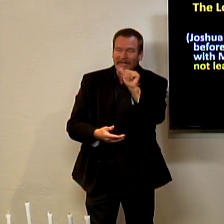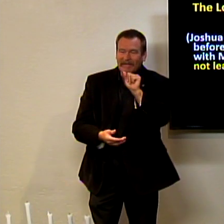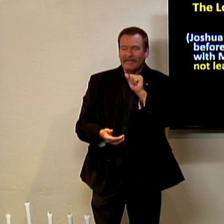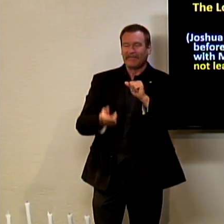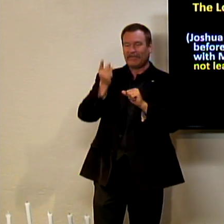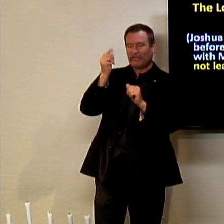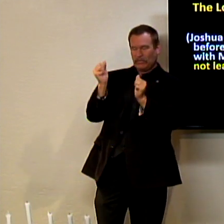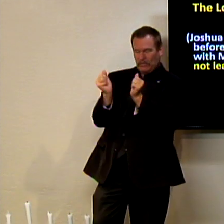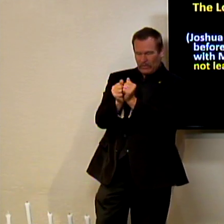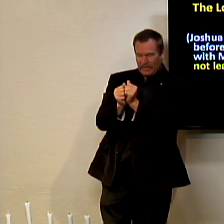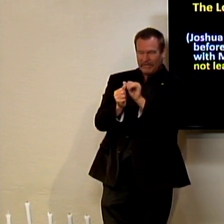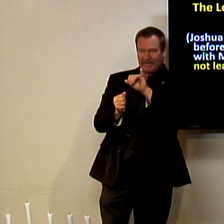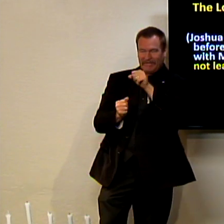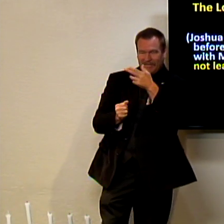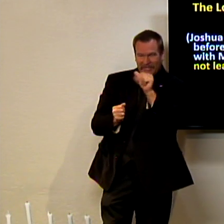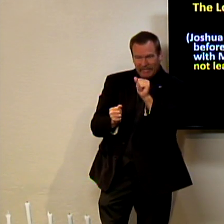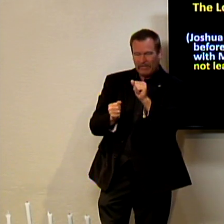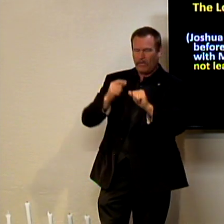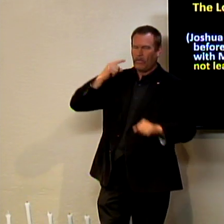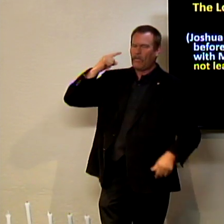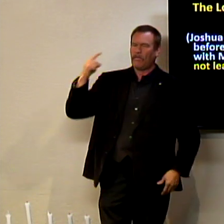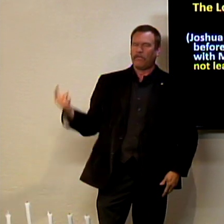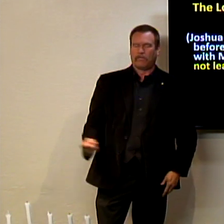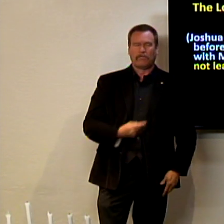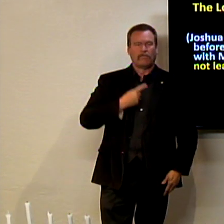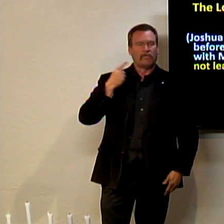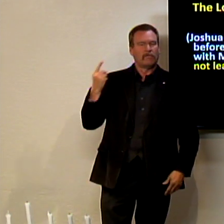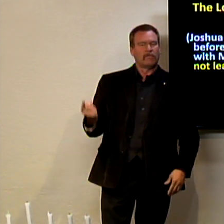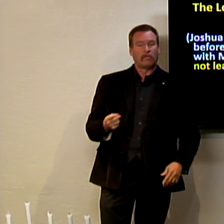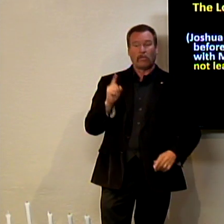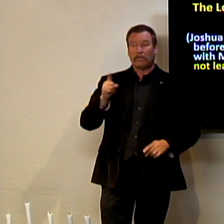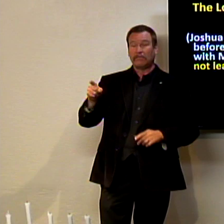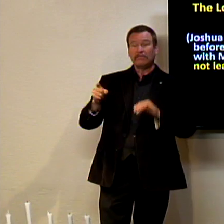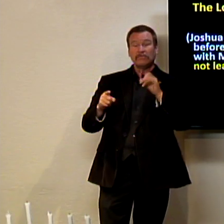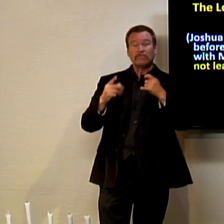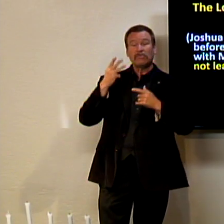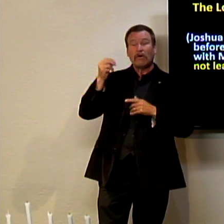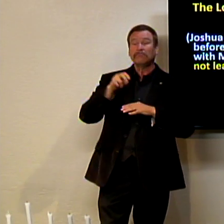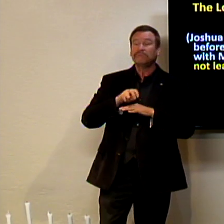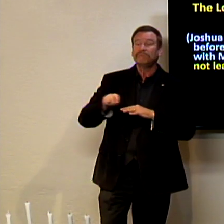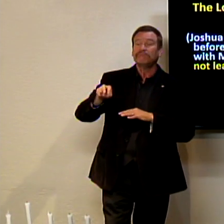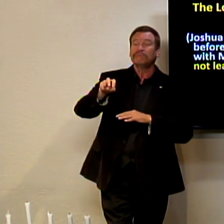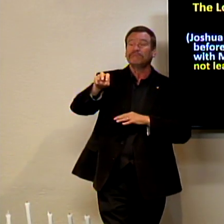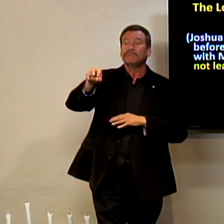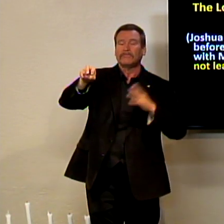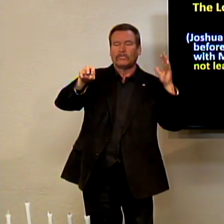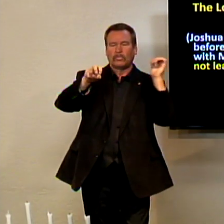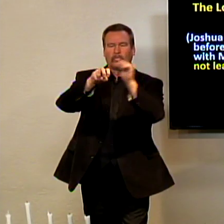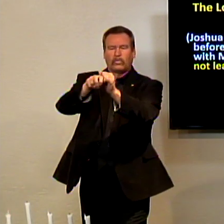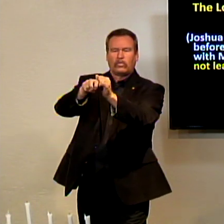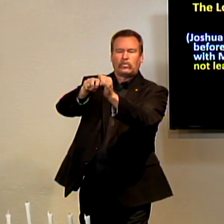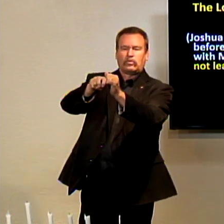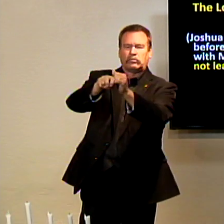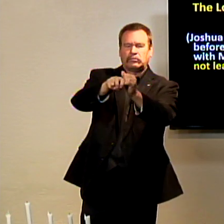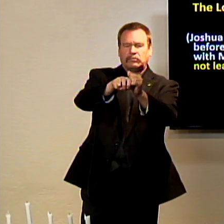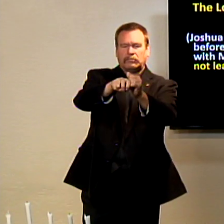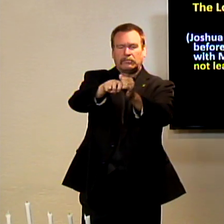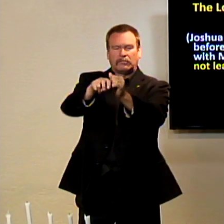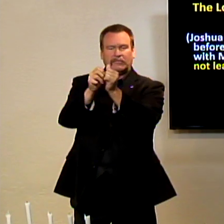always. Just like God was telling Joshua, I am always with you. Wherever you travel, I